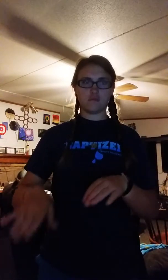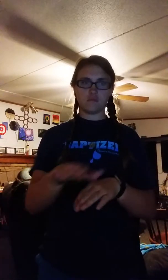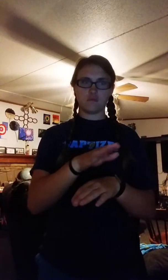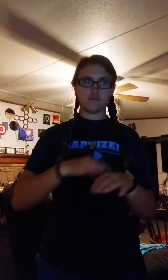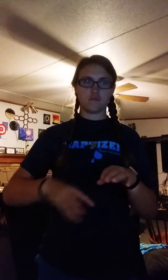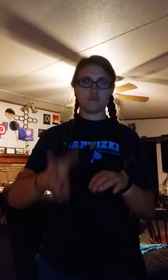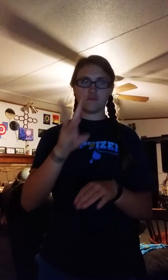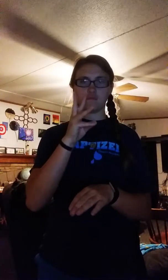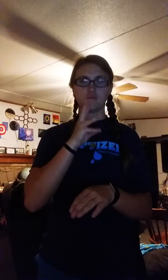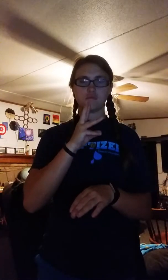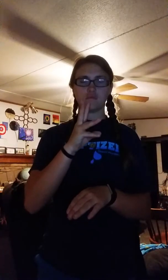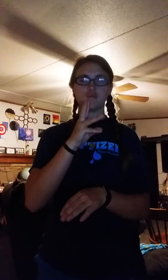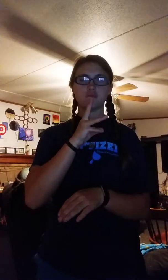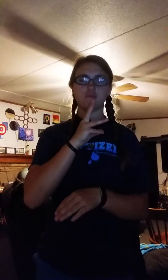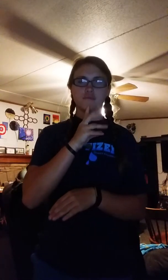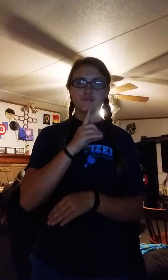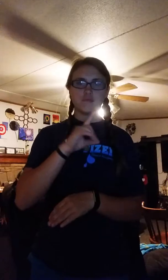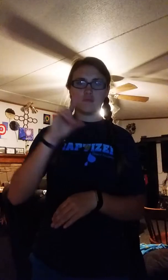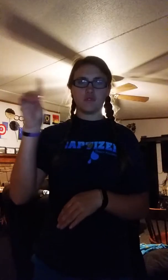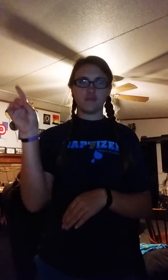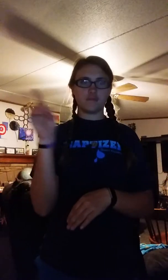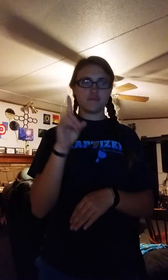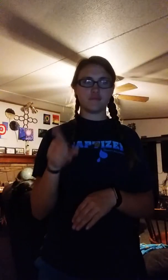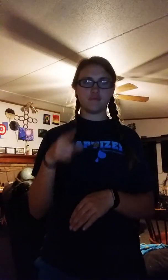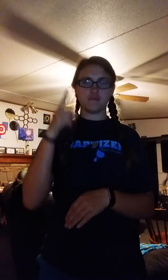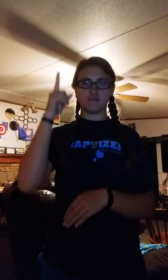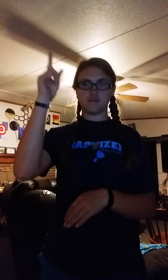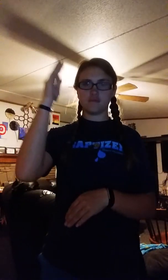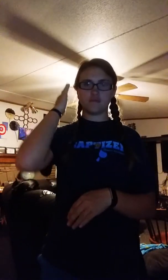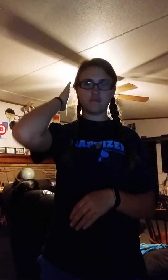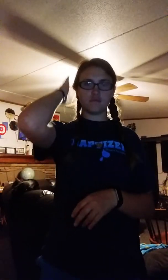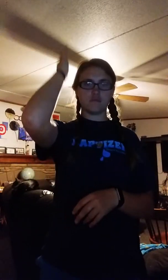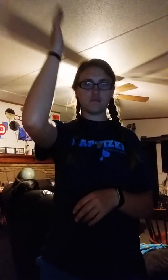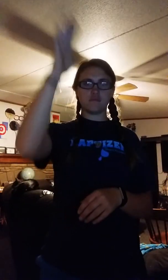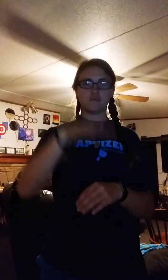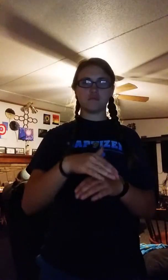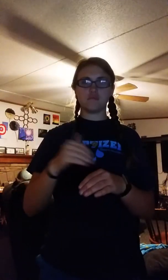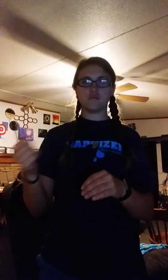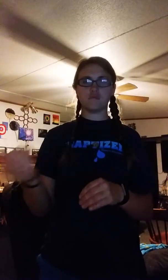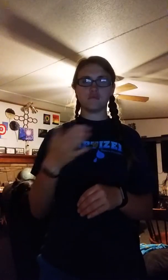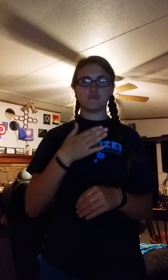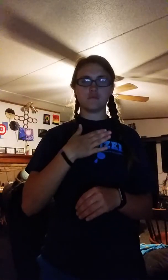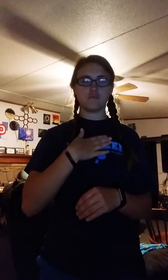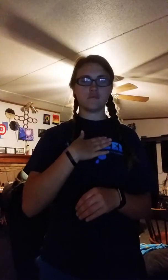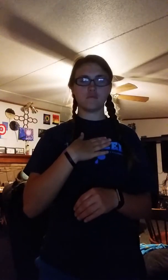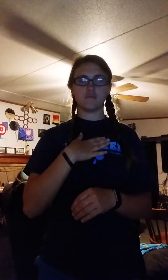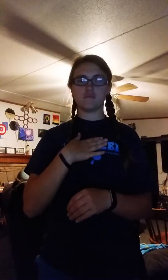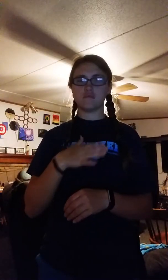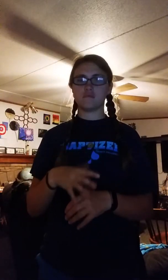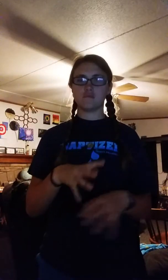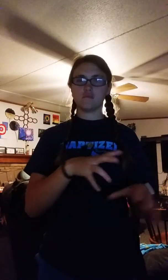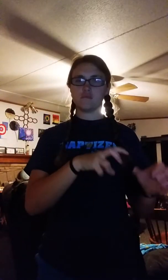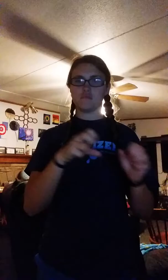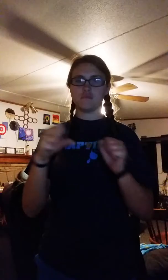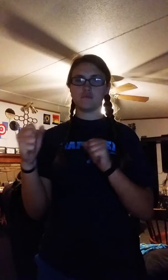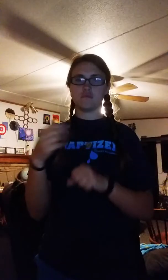upon the waters wherever you would call call me. Let